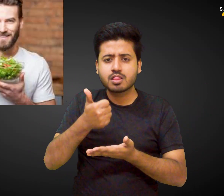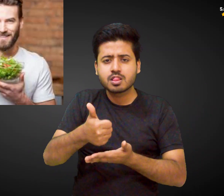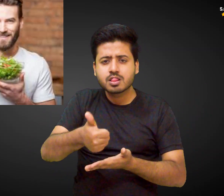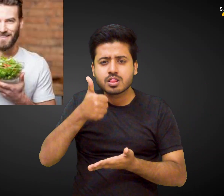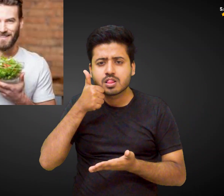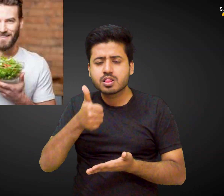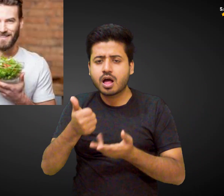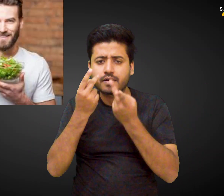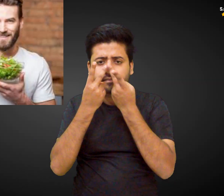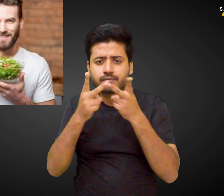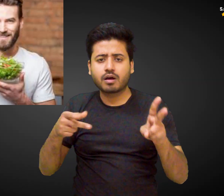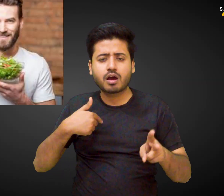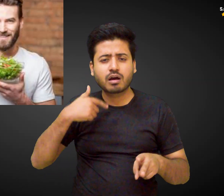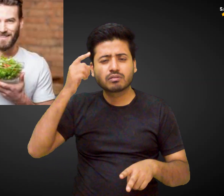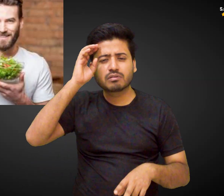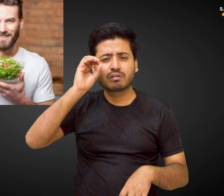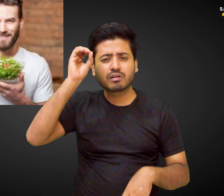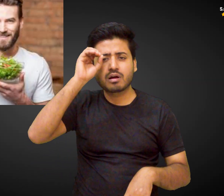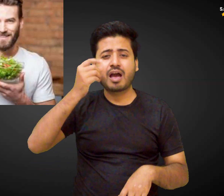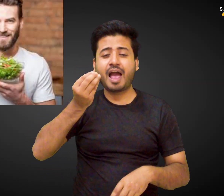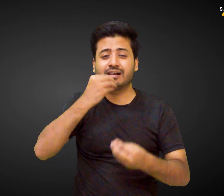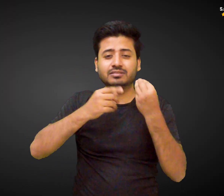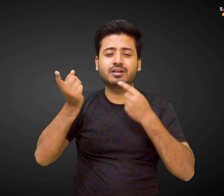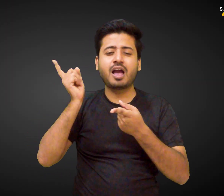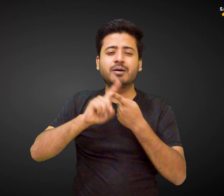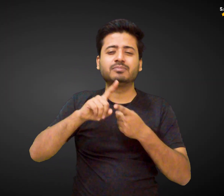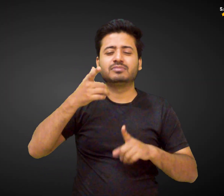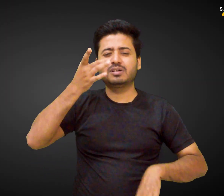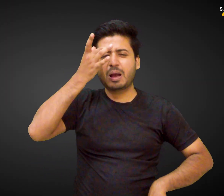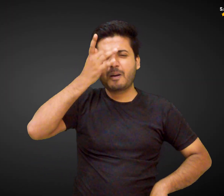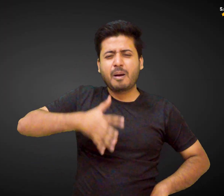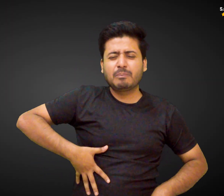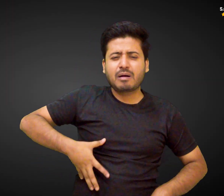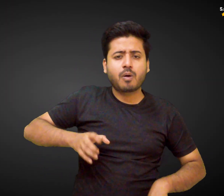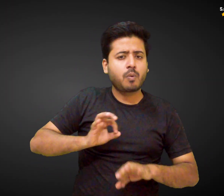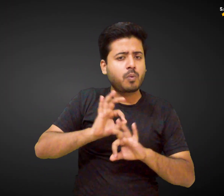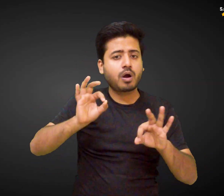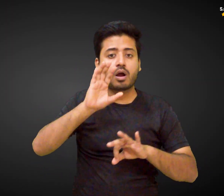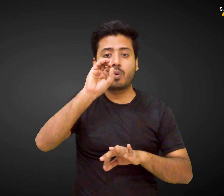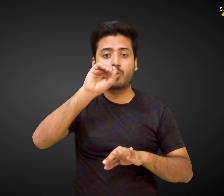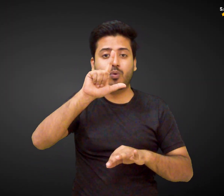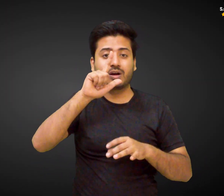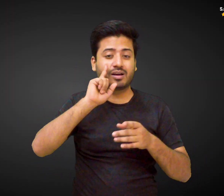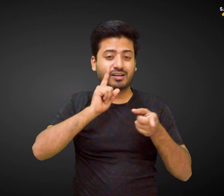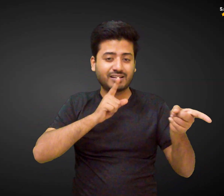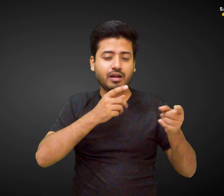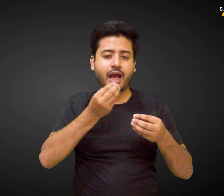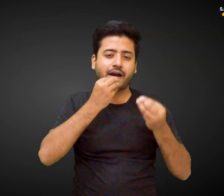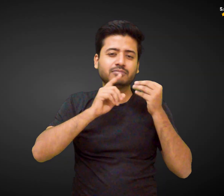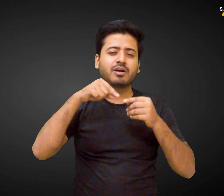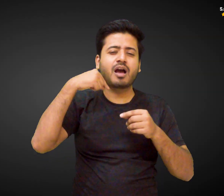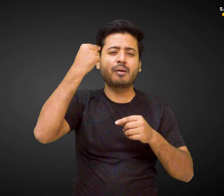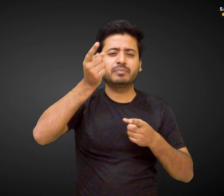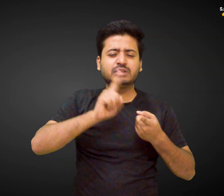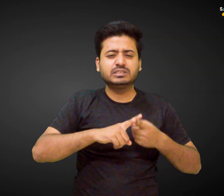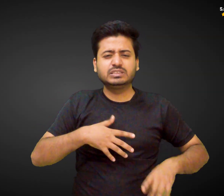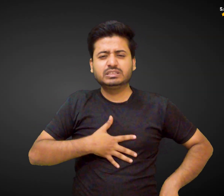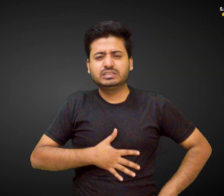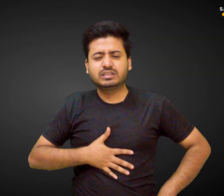its own for a shot of healthy fats and antioxidants, according to Cured. Ways to incorporate olive oil into your diet: